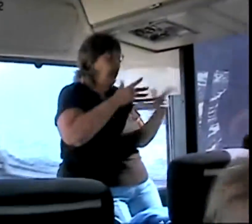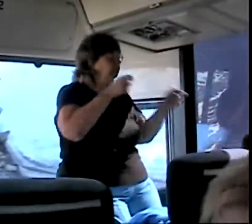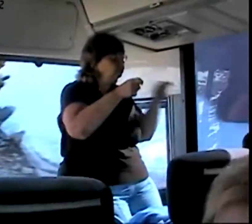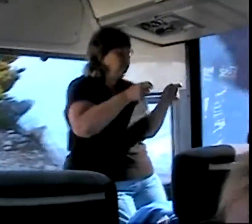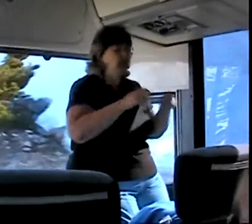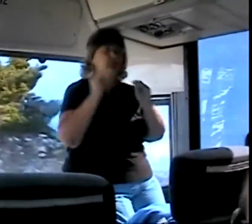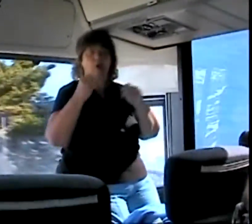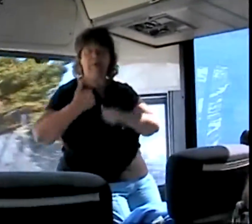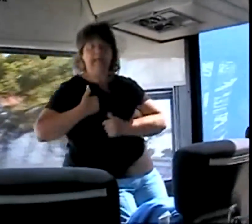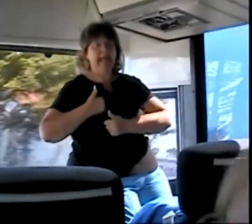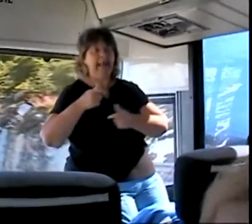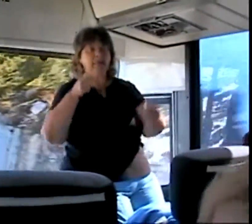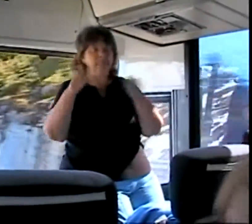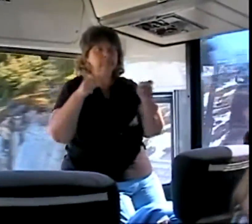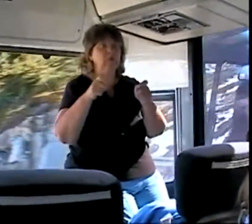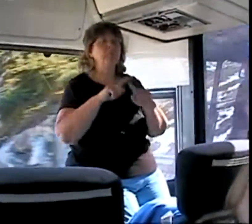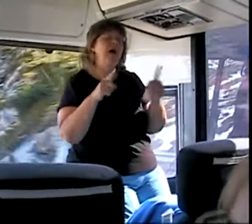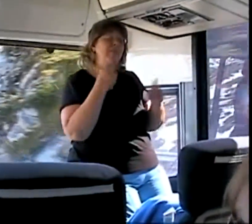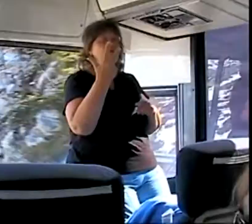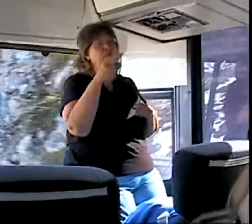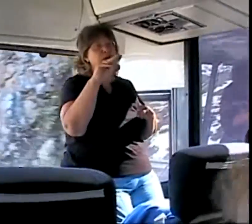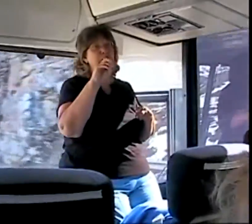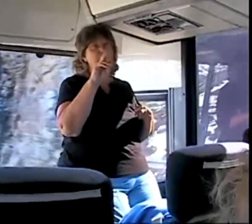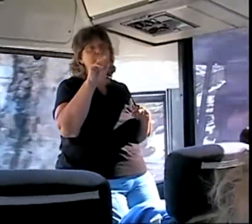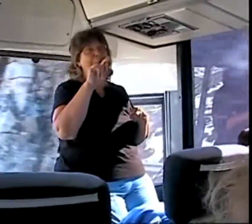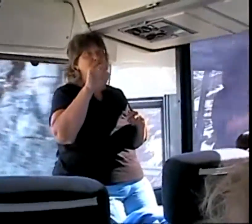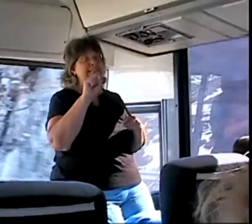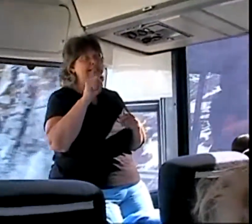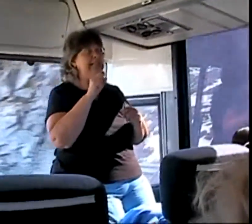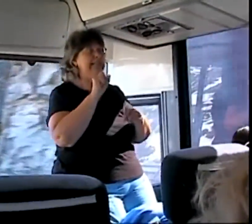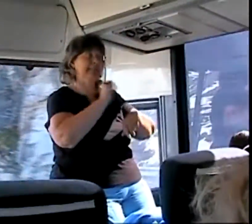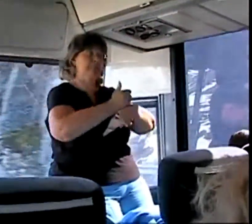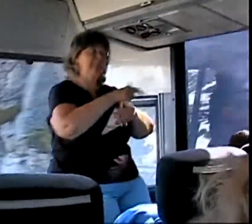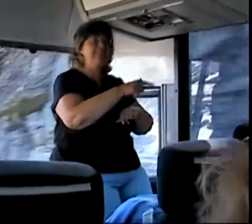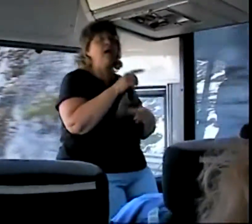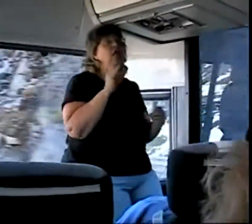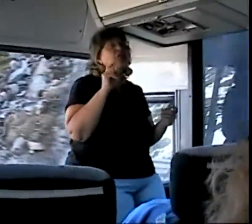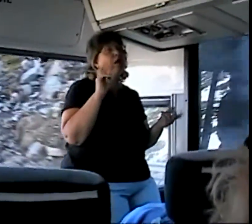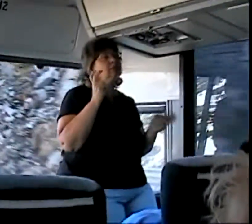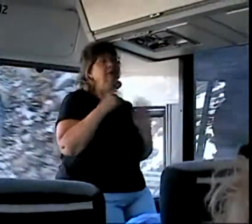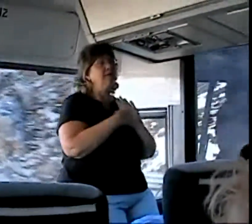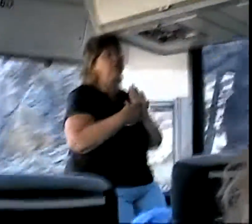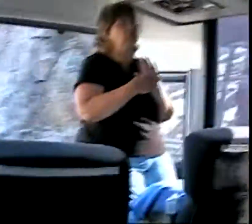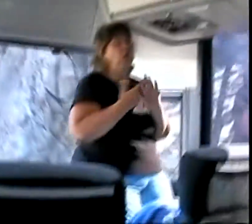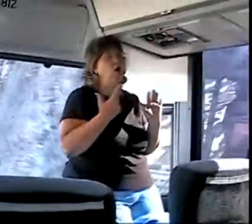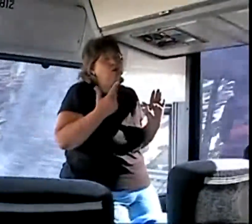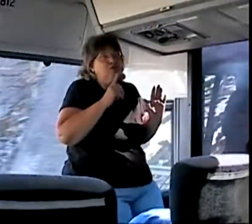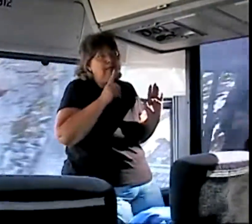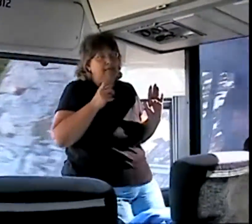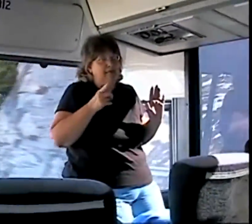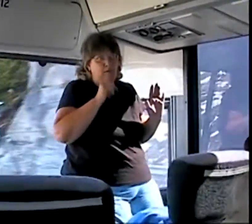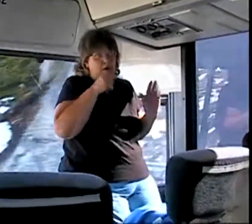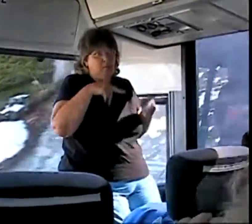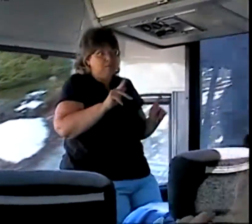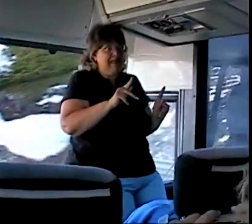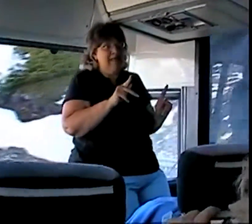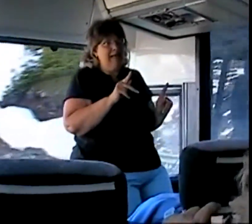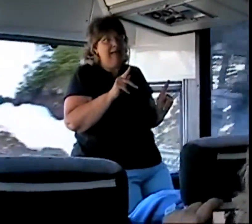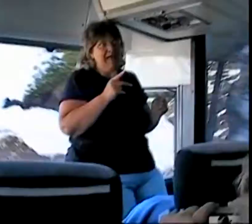although 3 Mounties were stationed there. That was just kind of for show. They really were not allowed to enforce